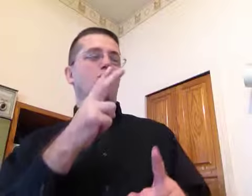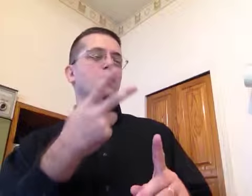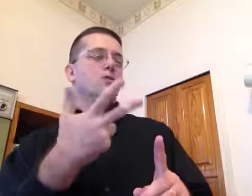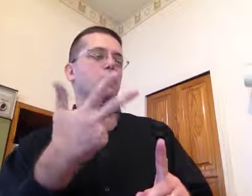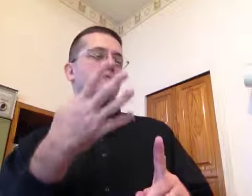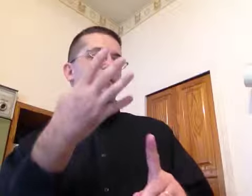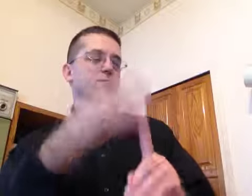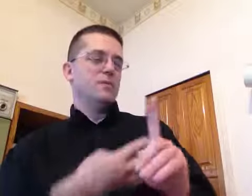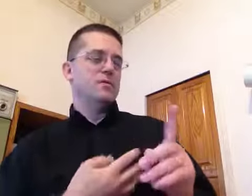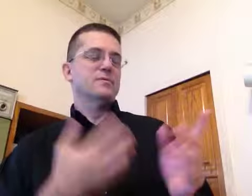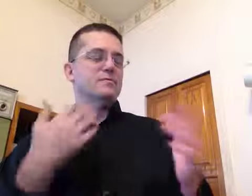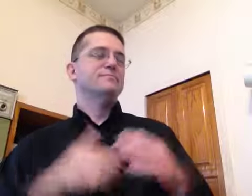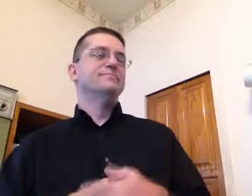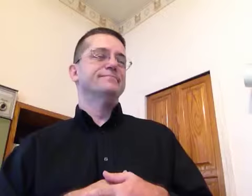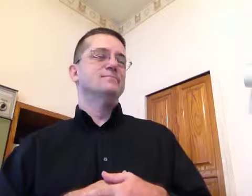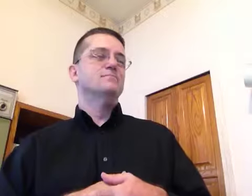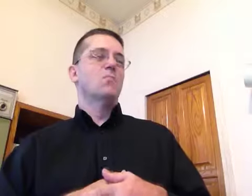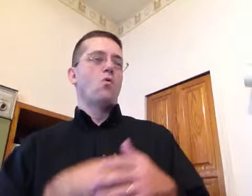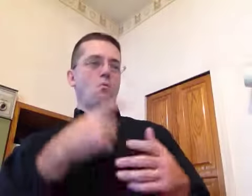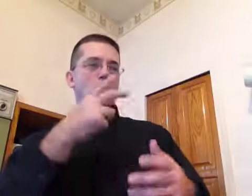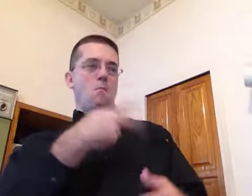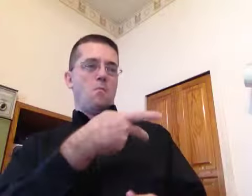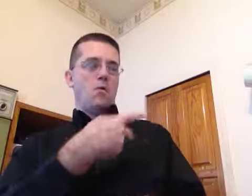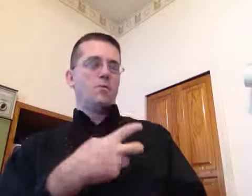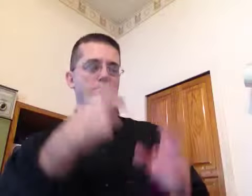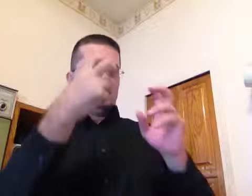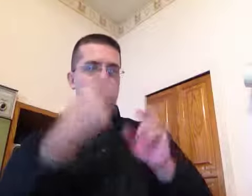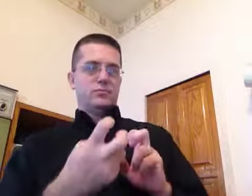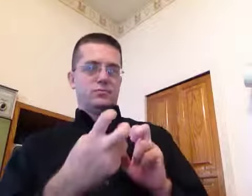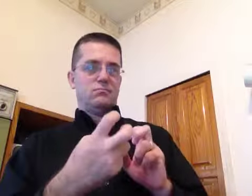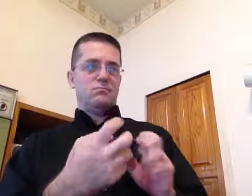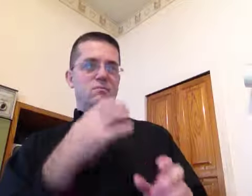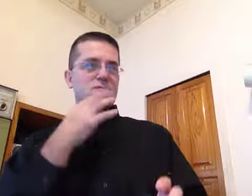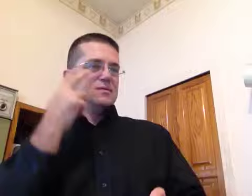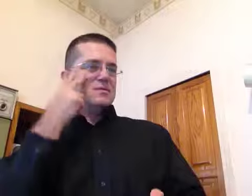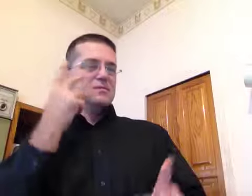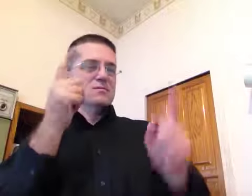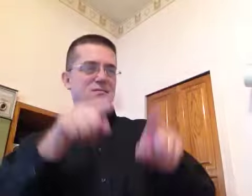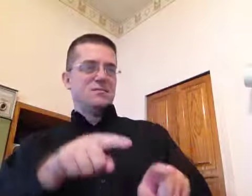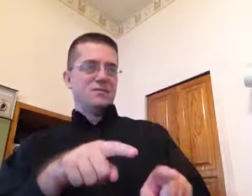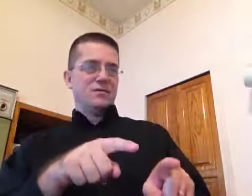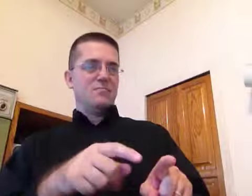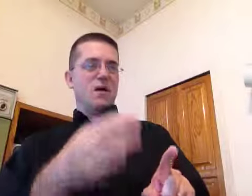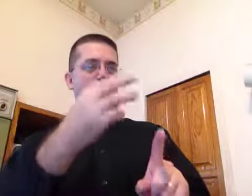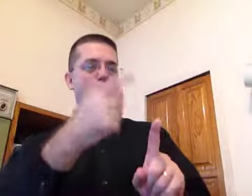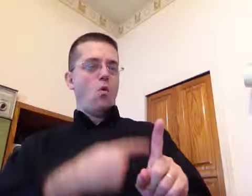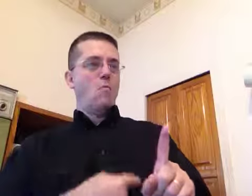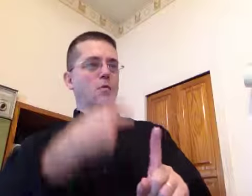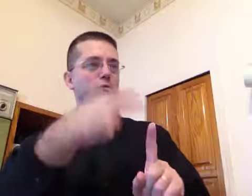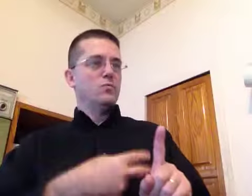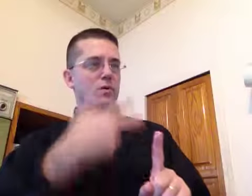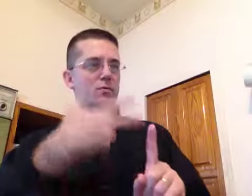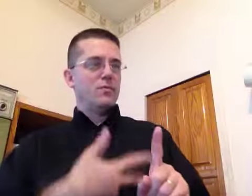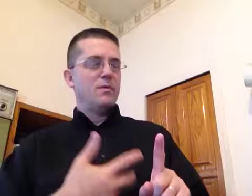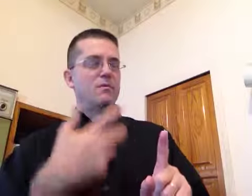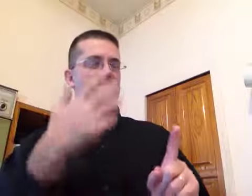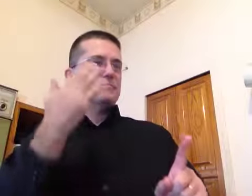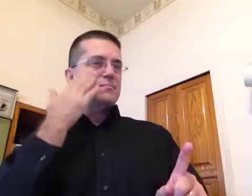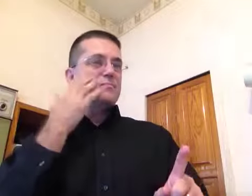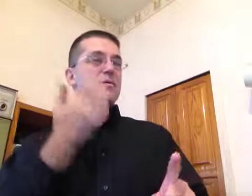Yes, sir. And I think we need to sit down and look at how many months we're arguing about. And lay that out. Is it 18 months?